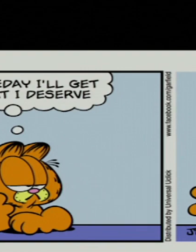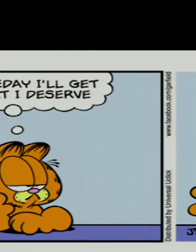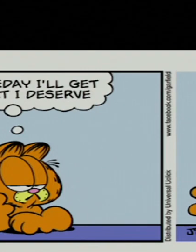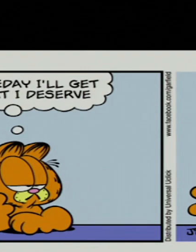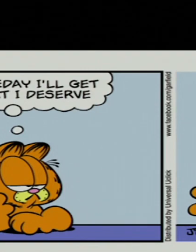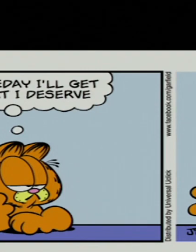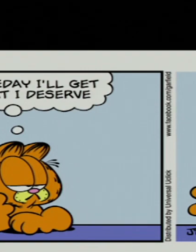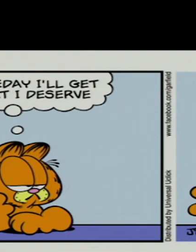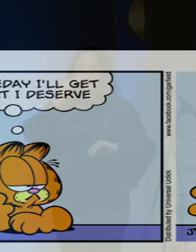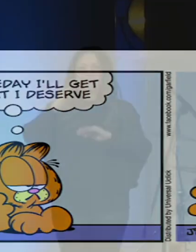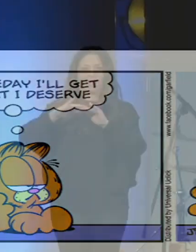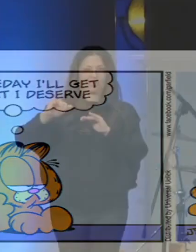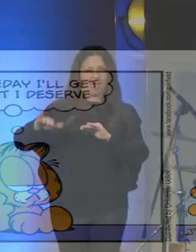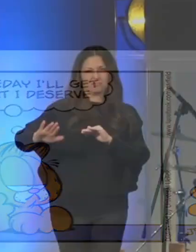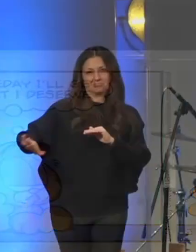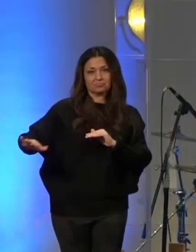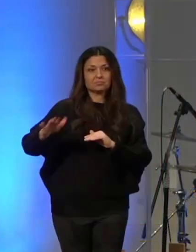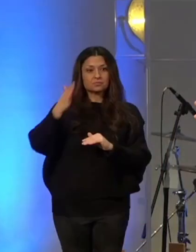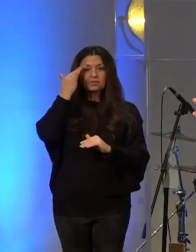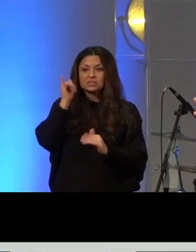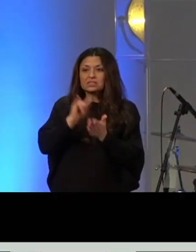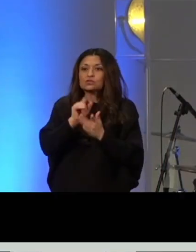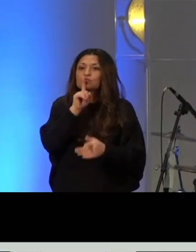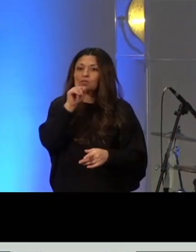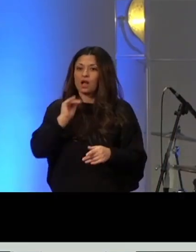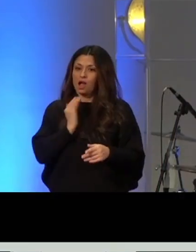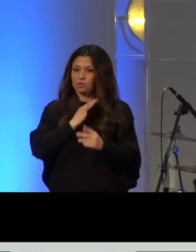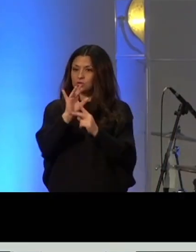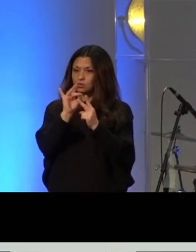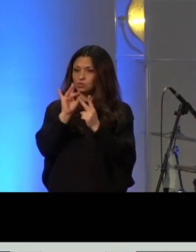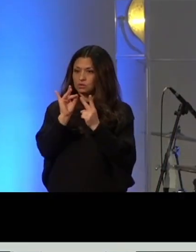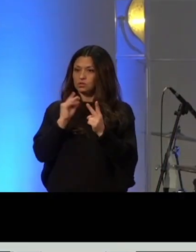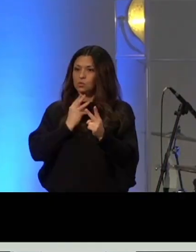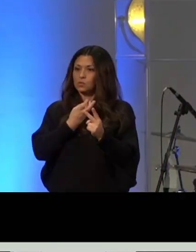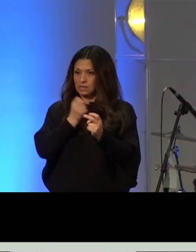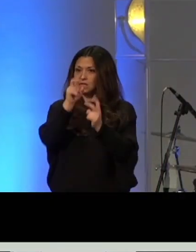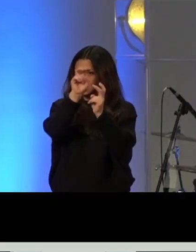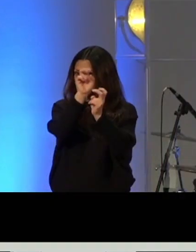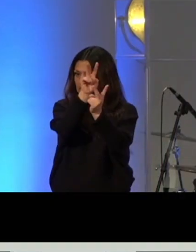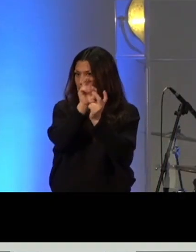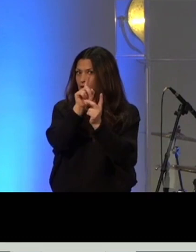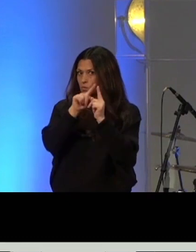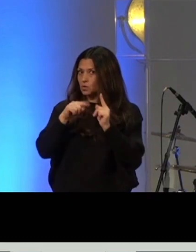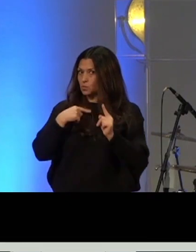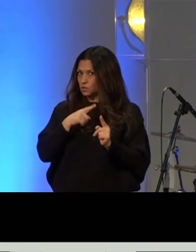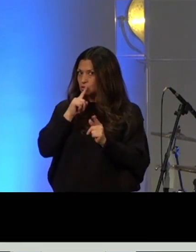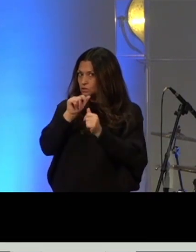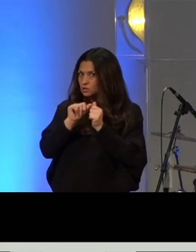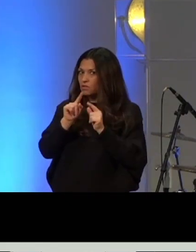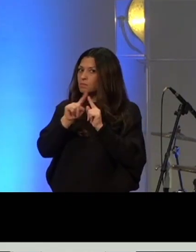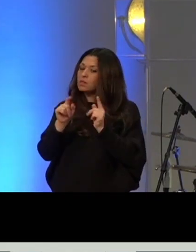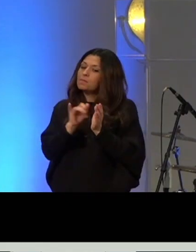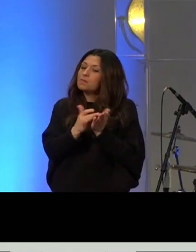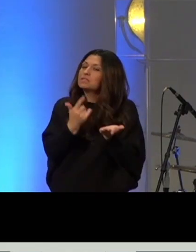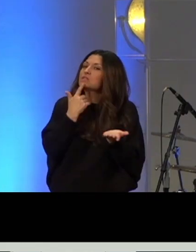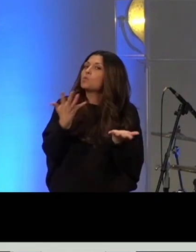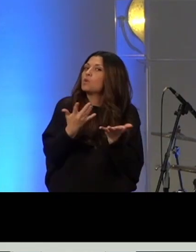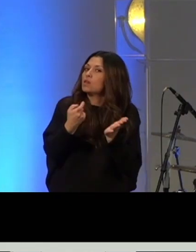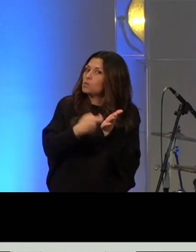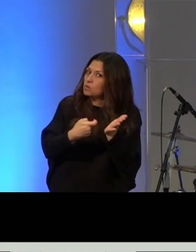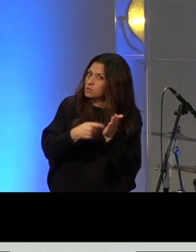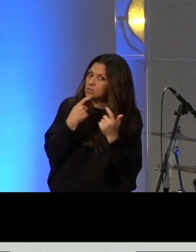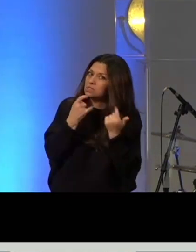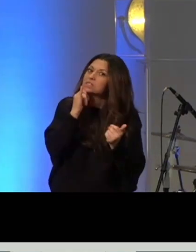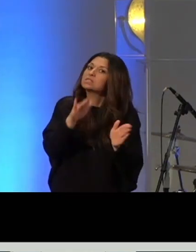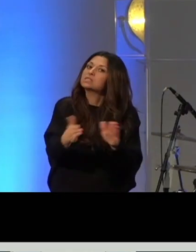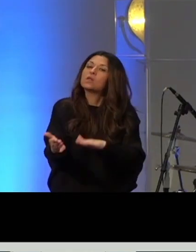that. Because that's really our choice. Our choice is we can get what we deserve, and the Bible says what? That the wages of sin is death. Or